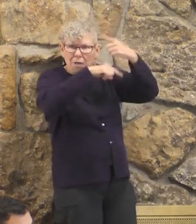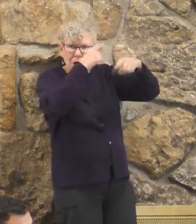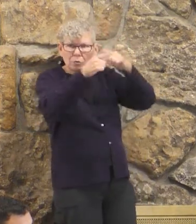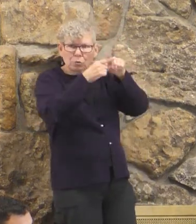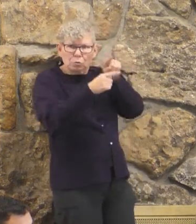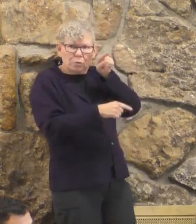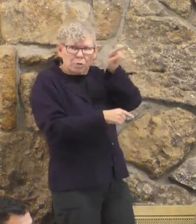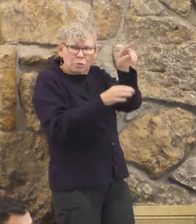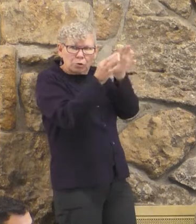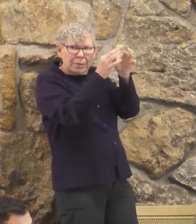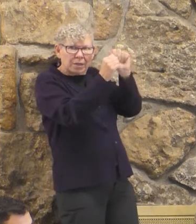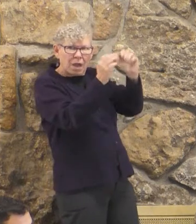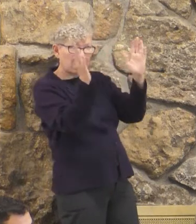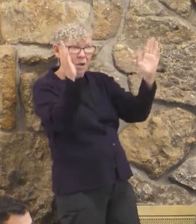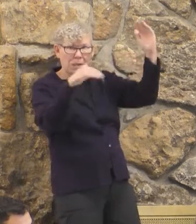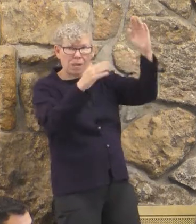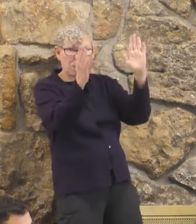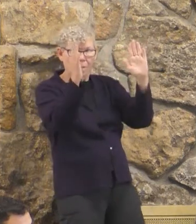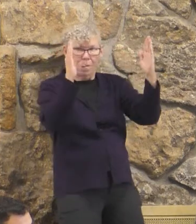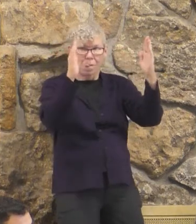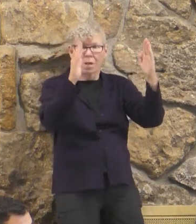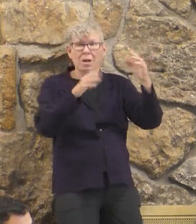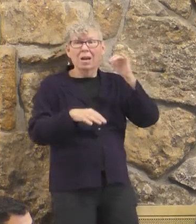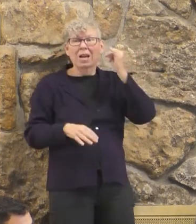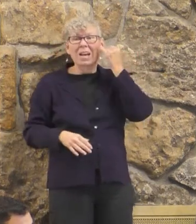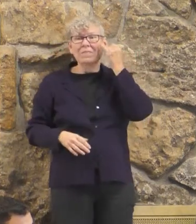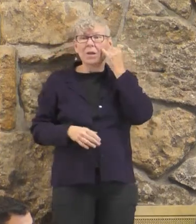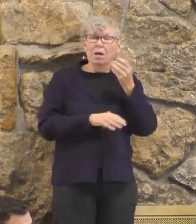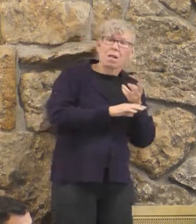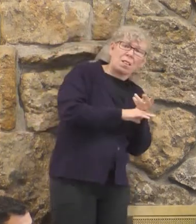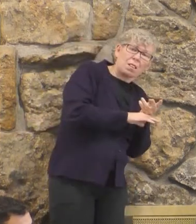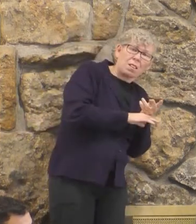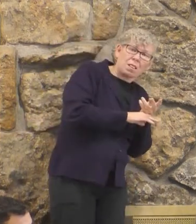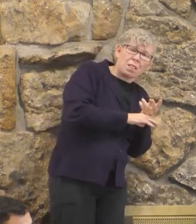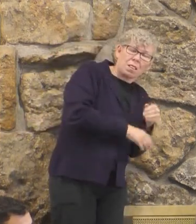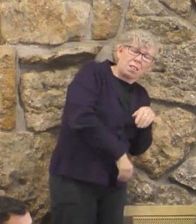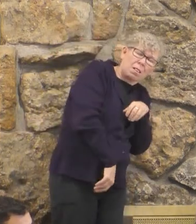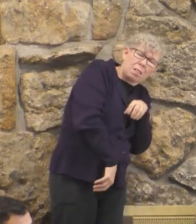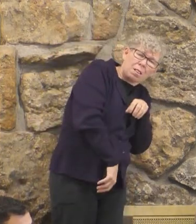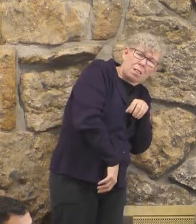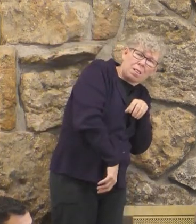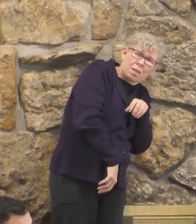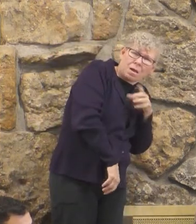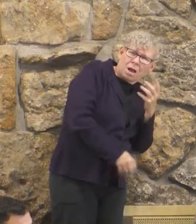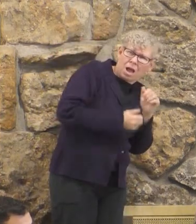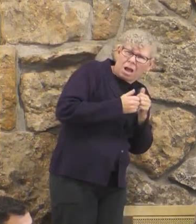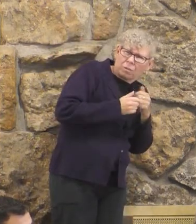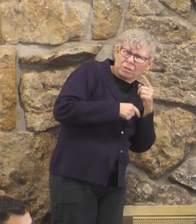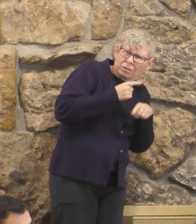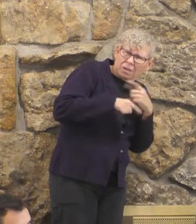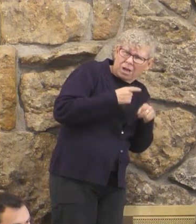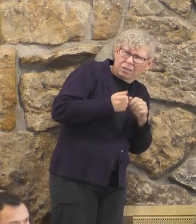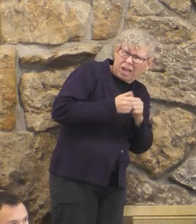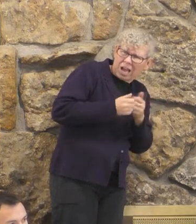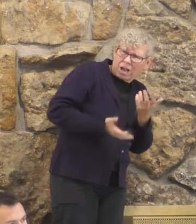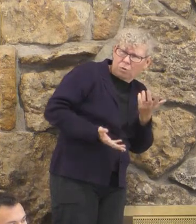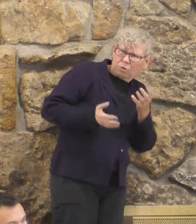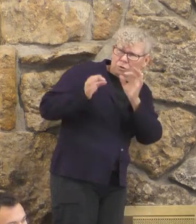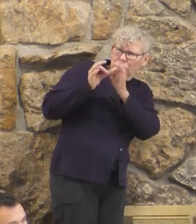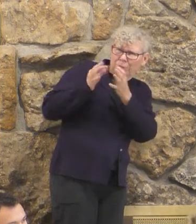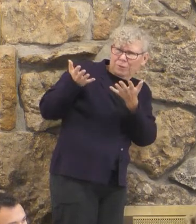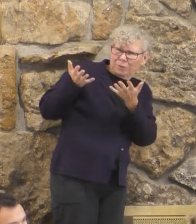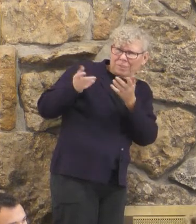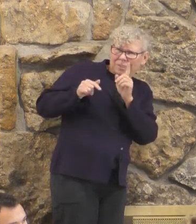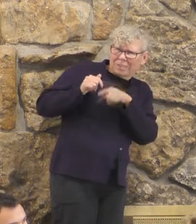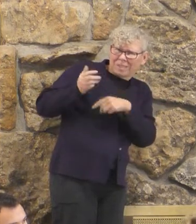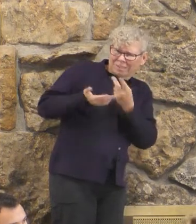medical procedure, that person probably is going to have a lot harder of a time signing back and forth with an interpreter, even if you put that